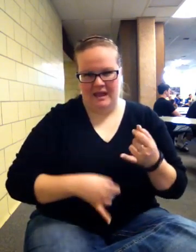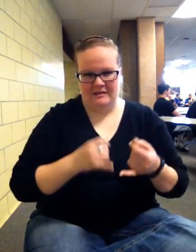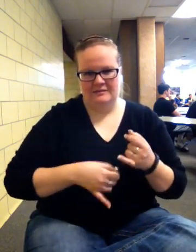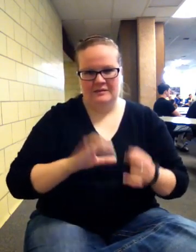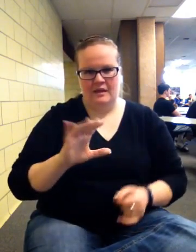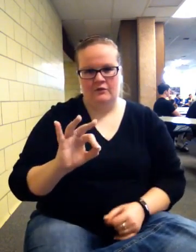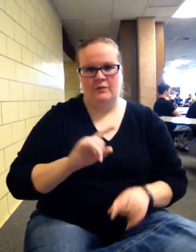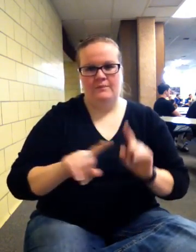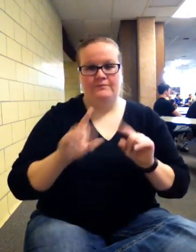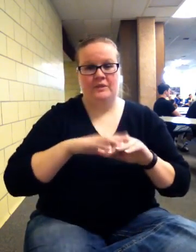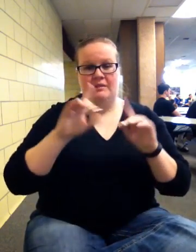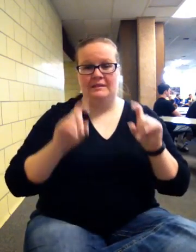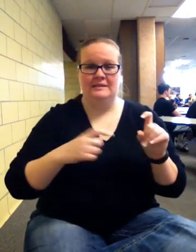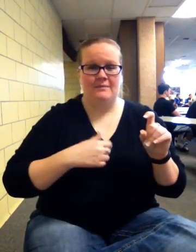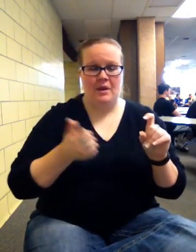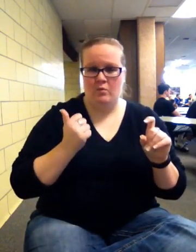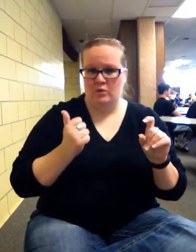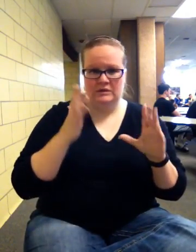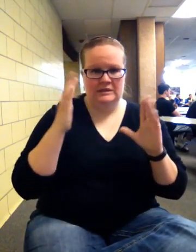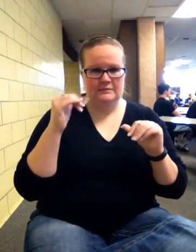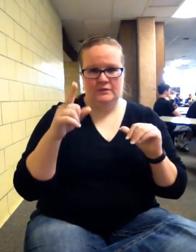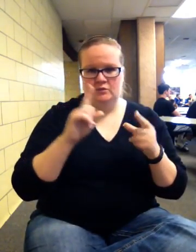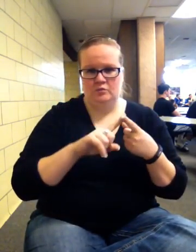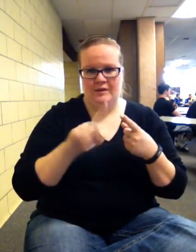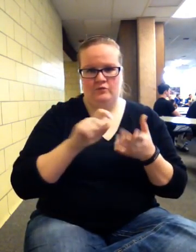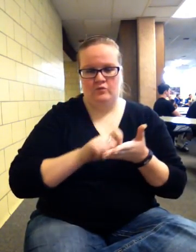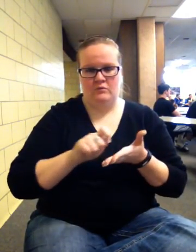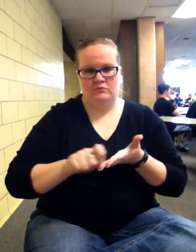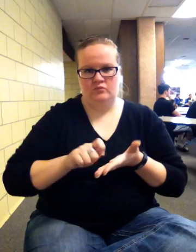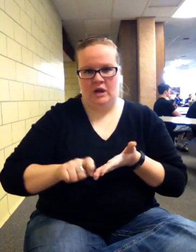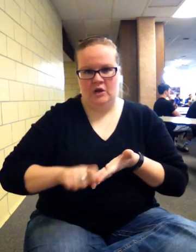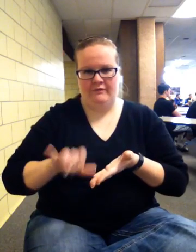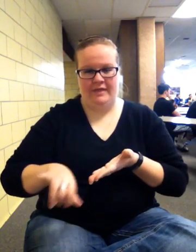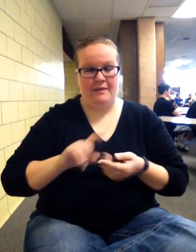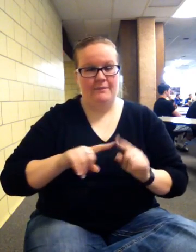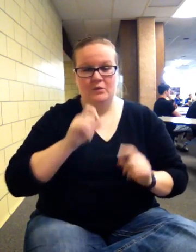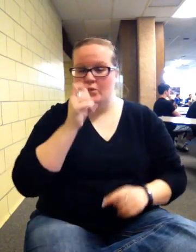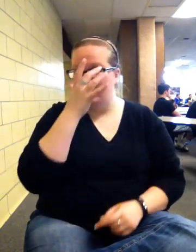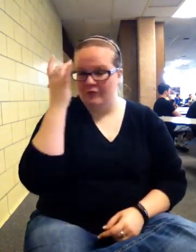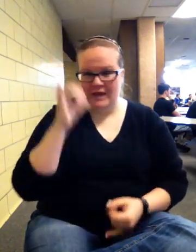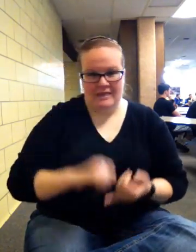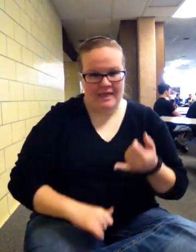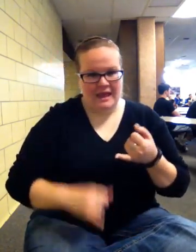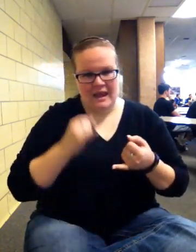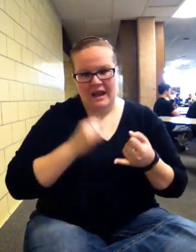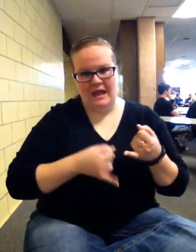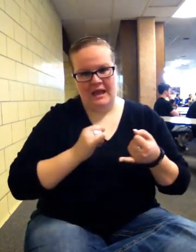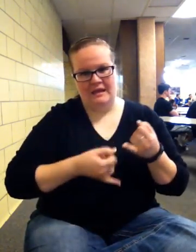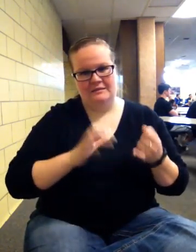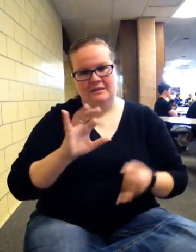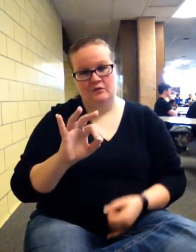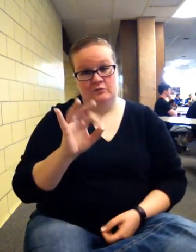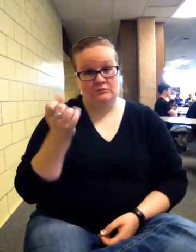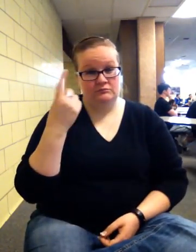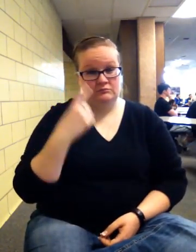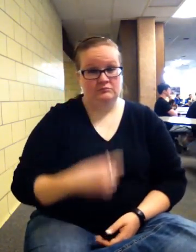on an exam, I wouldn't expect you to have to write all that out. Just don't forget that last cash flow. Does that make more sense? Yeah.